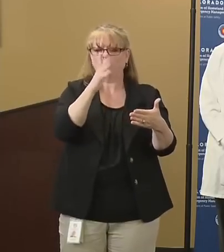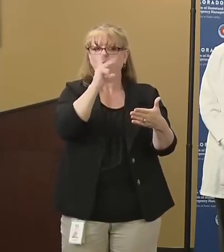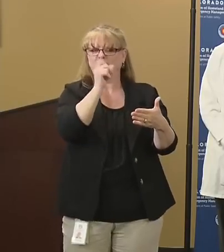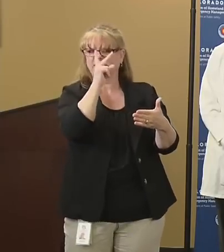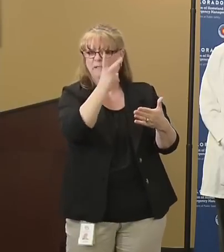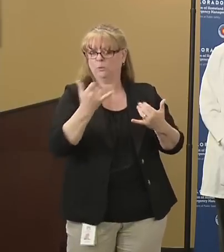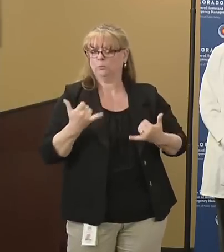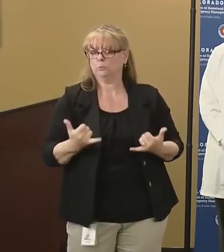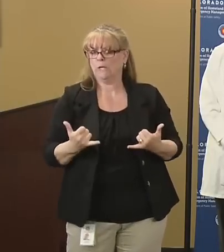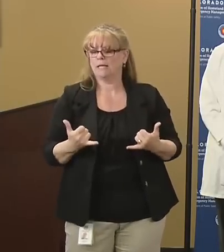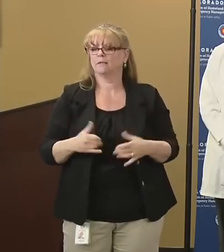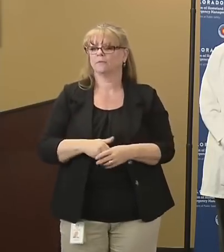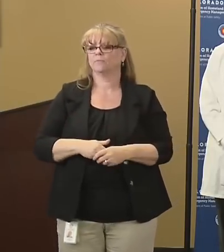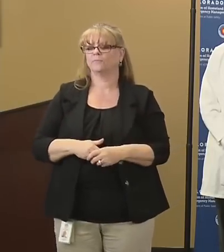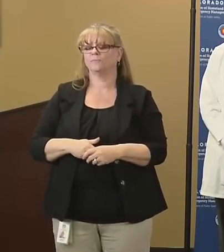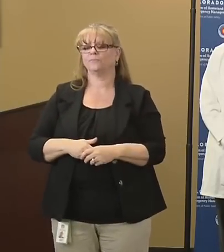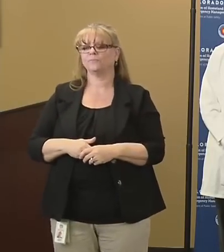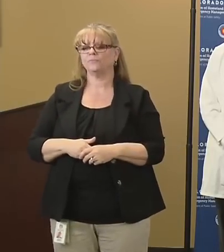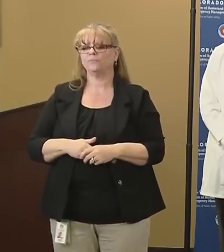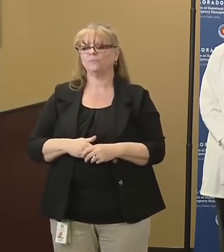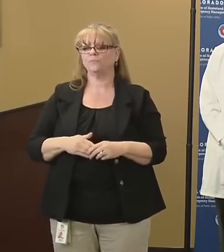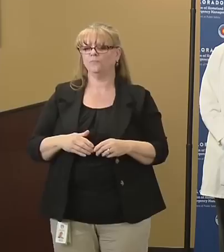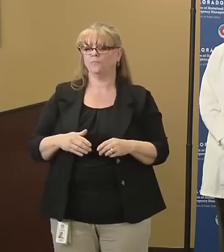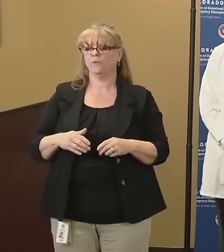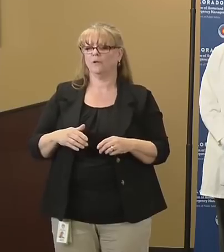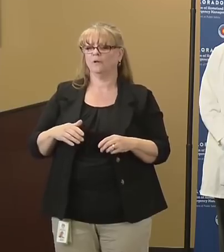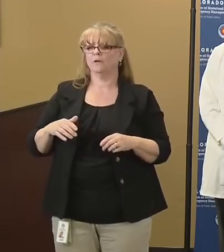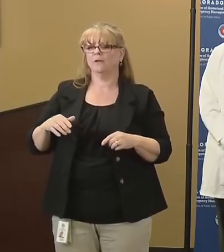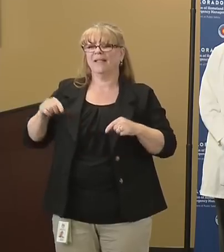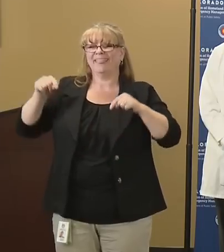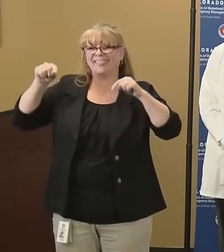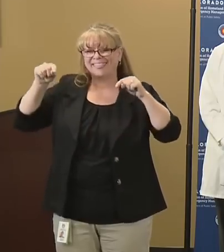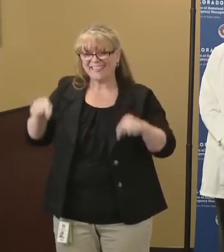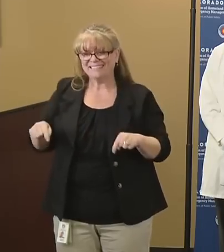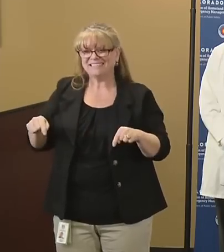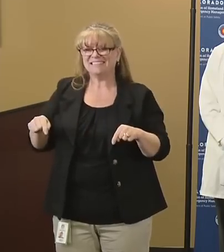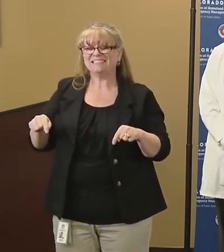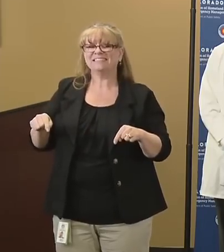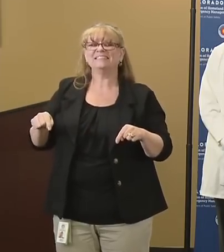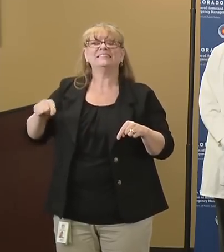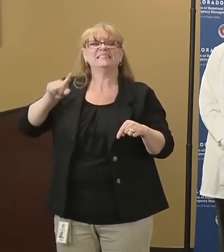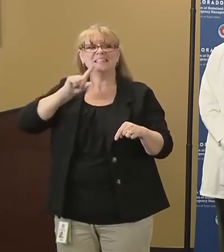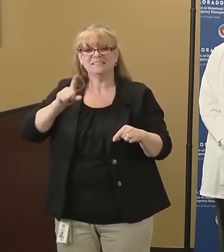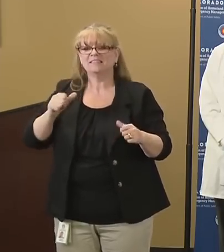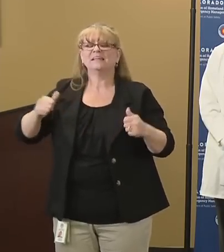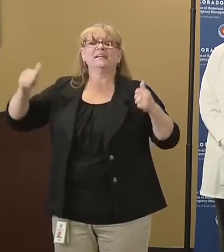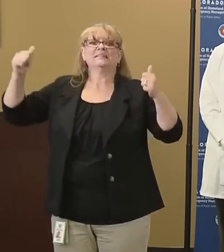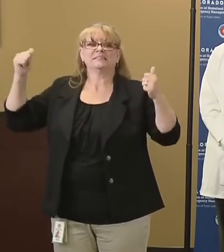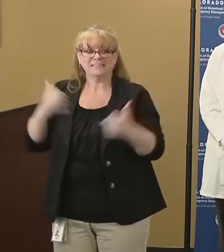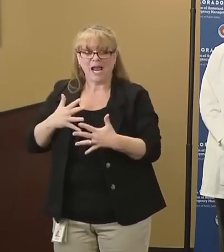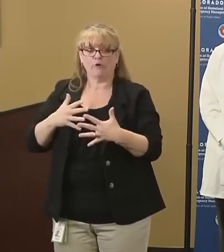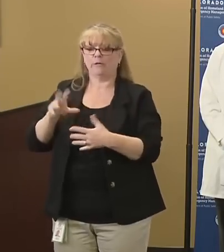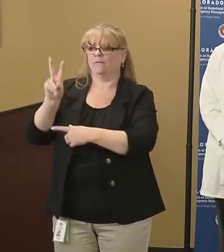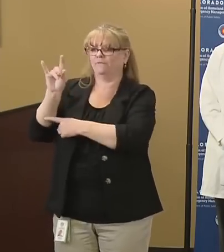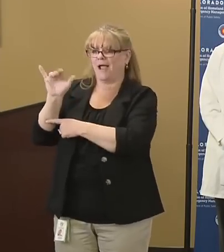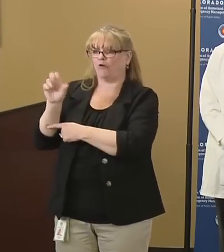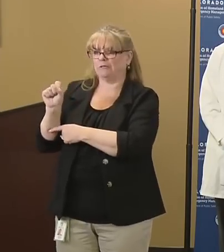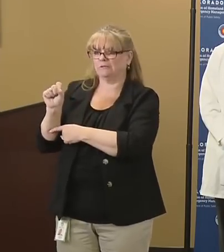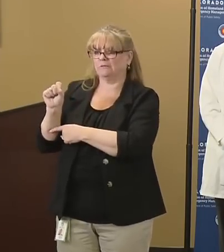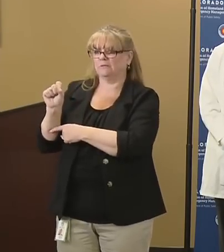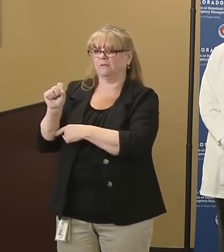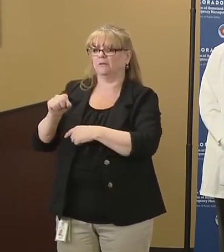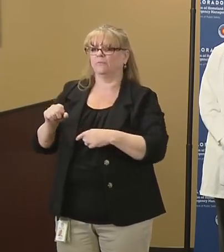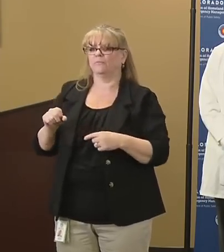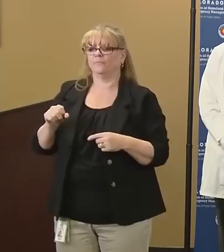to doubling, this is why this is such a scary virus. This was doubling every 2 days in our state, even less. I think there was a point where it's doubling every